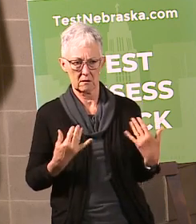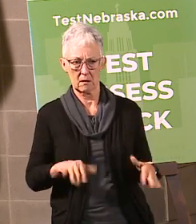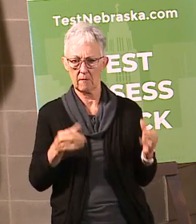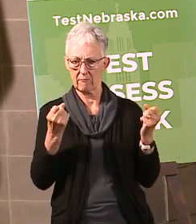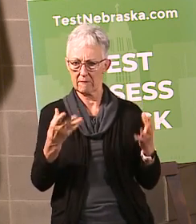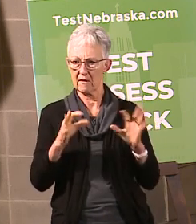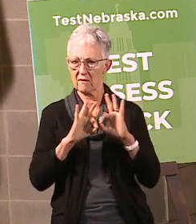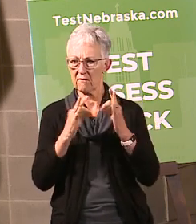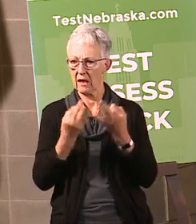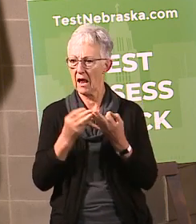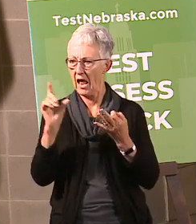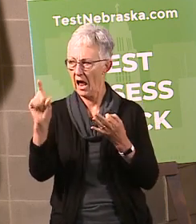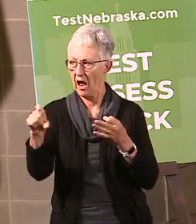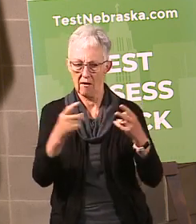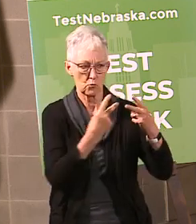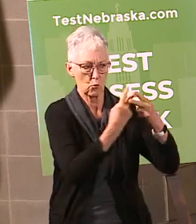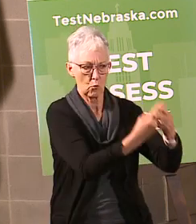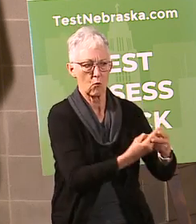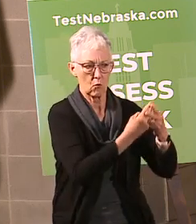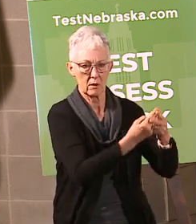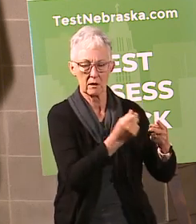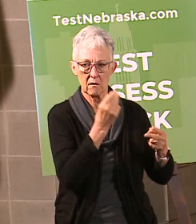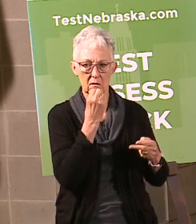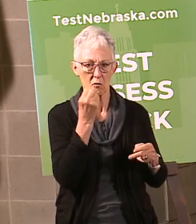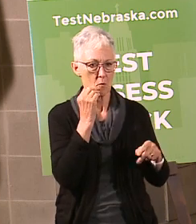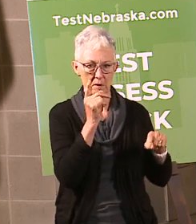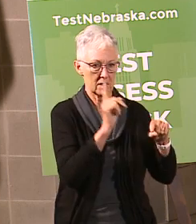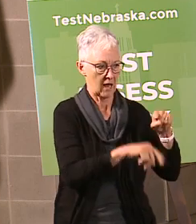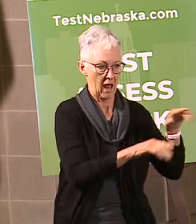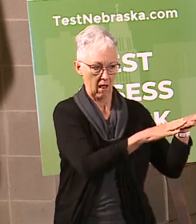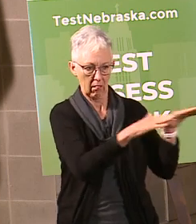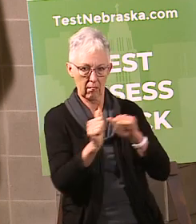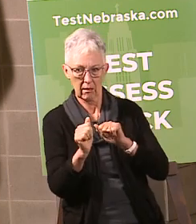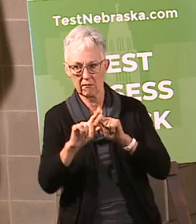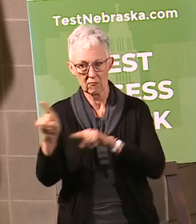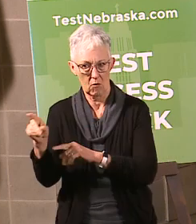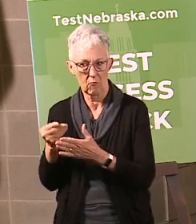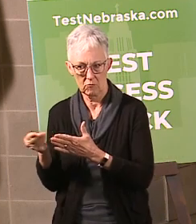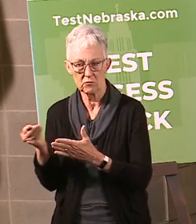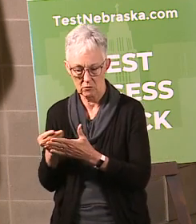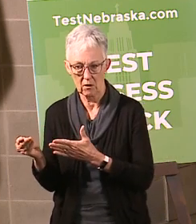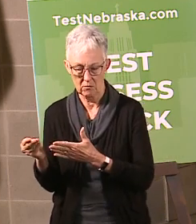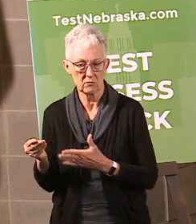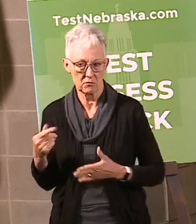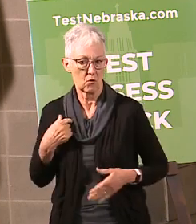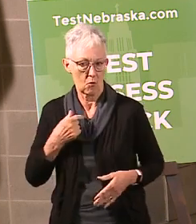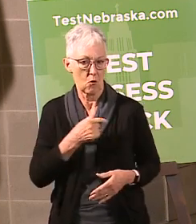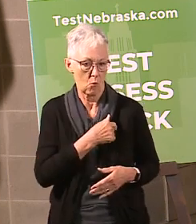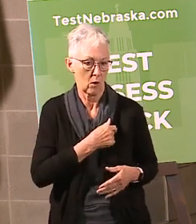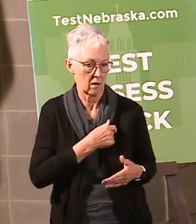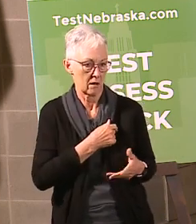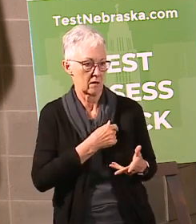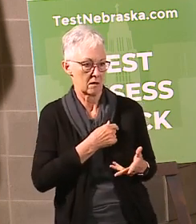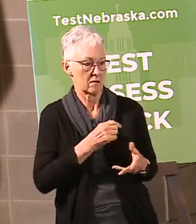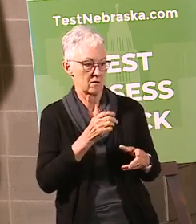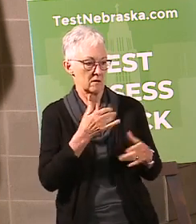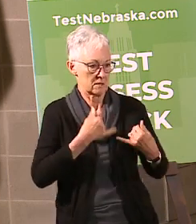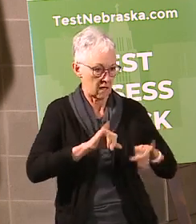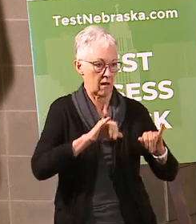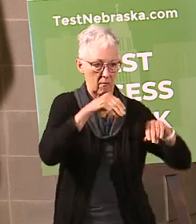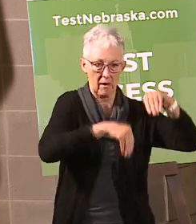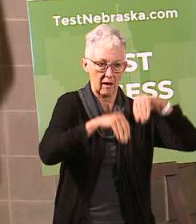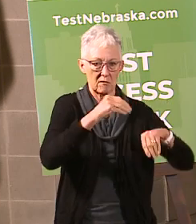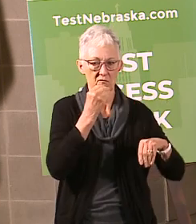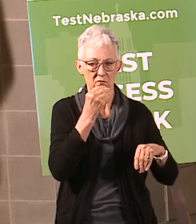this is just one of the counties that we've been able to impact. We continue to see needs, and there's still a lot of work to be done. There are